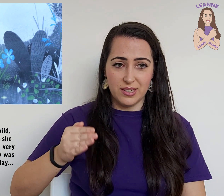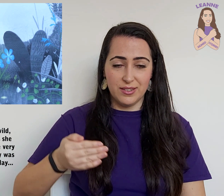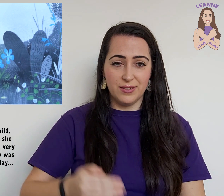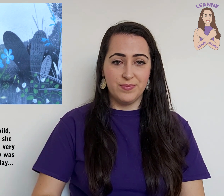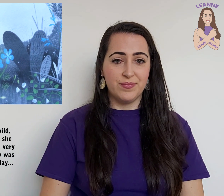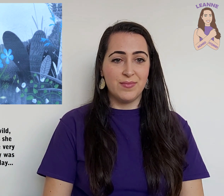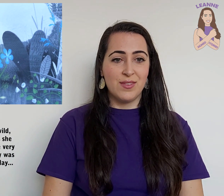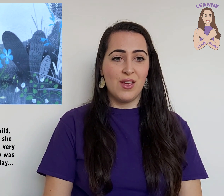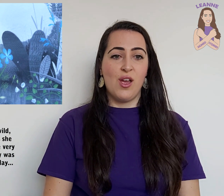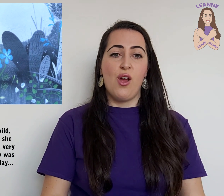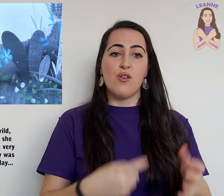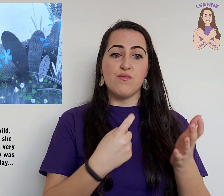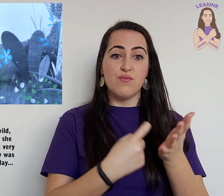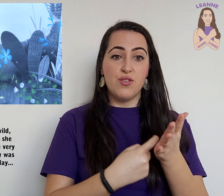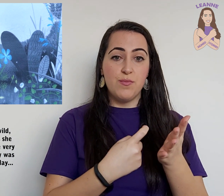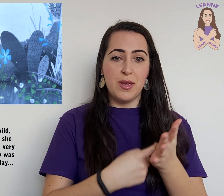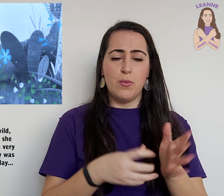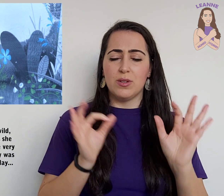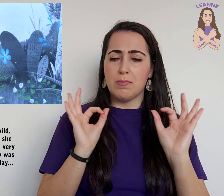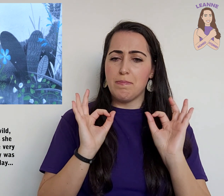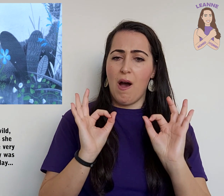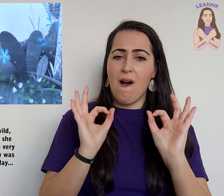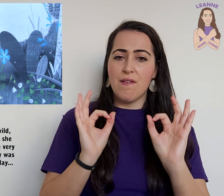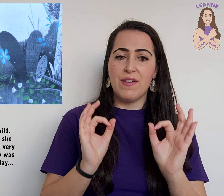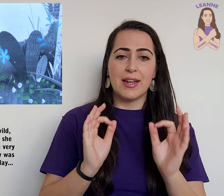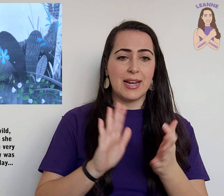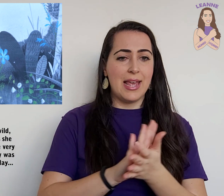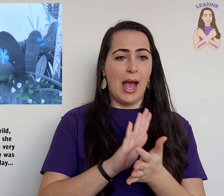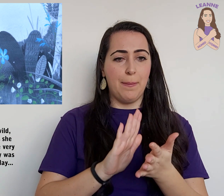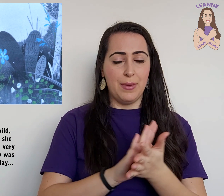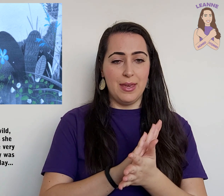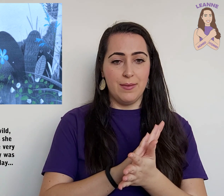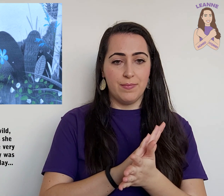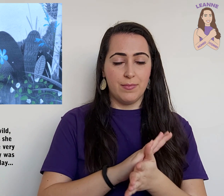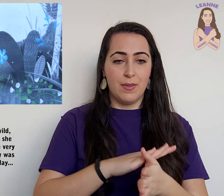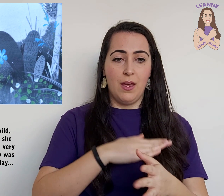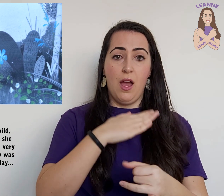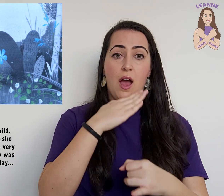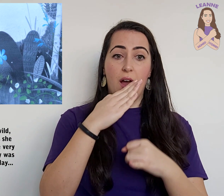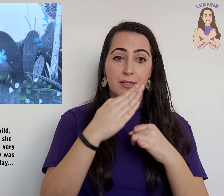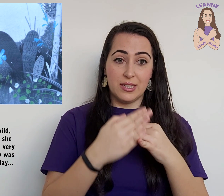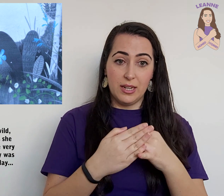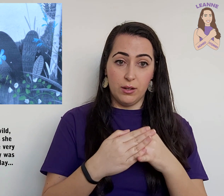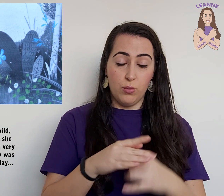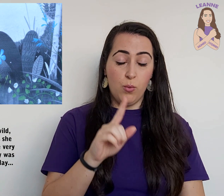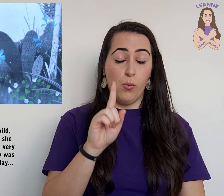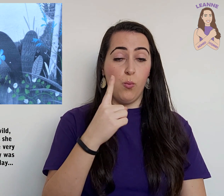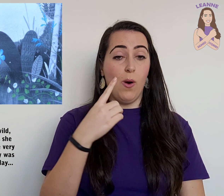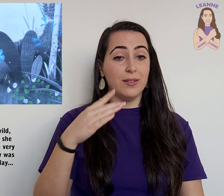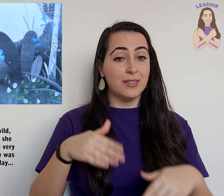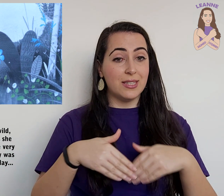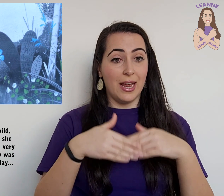garden. Ruby was perfectly happy until one